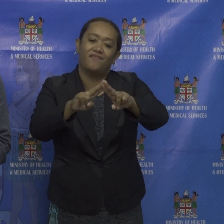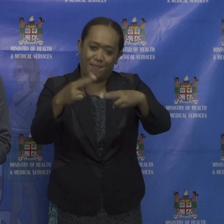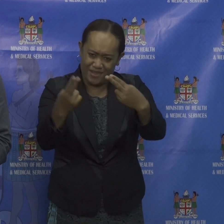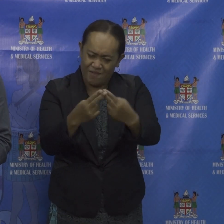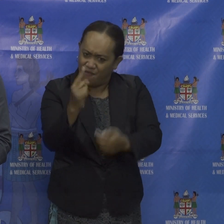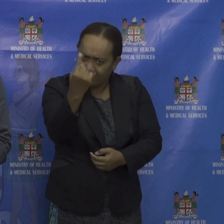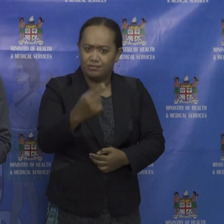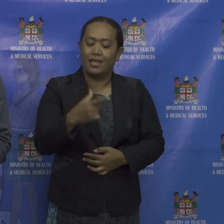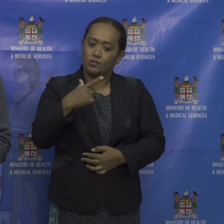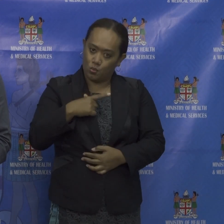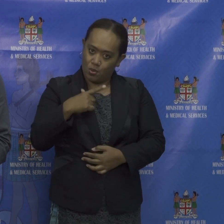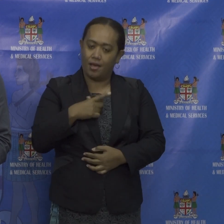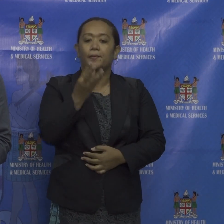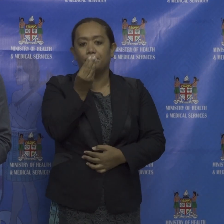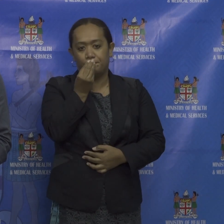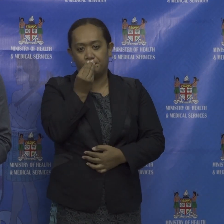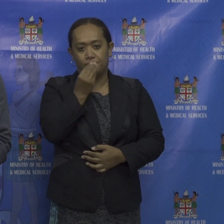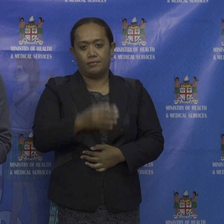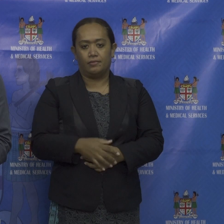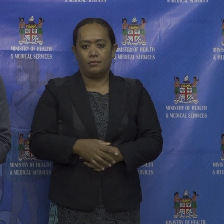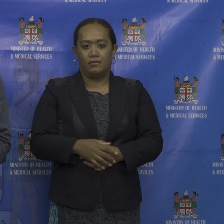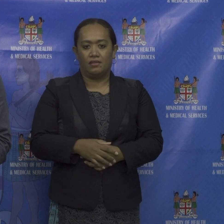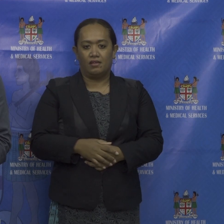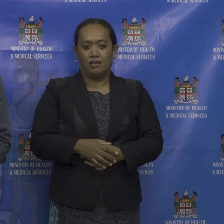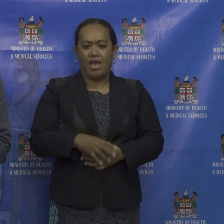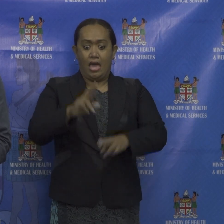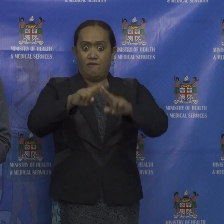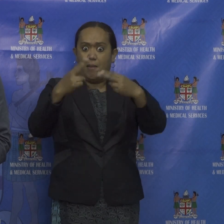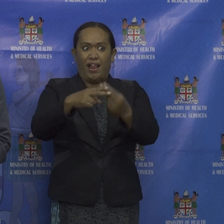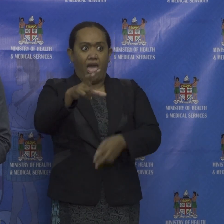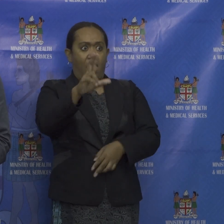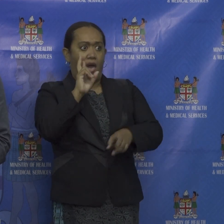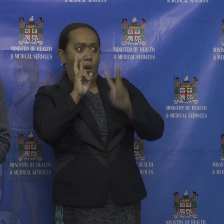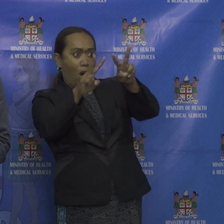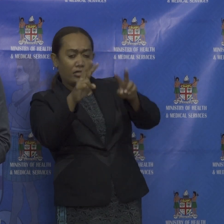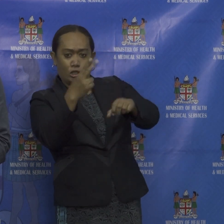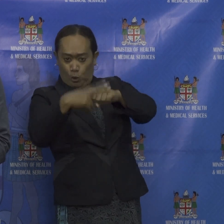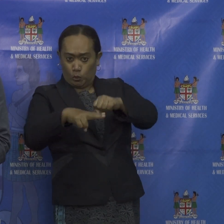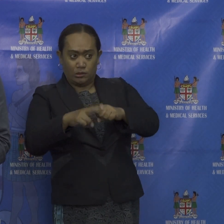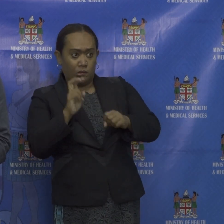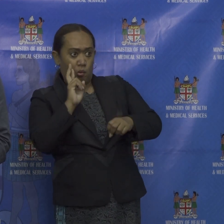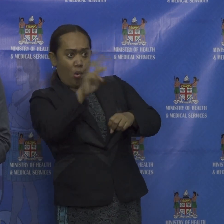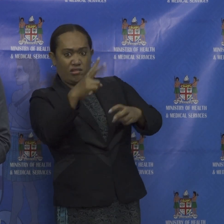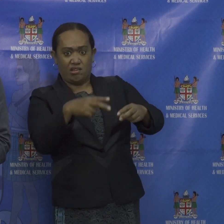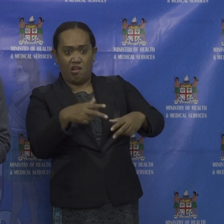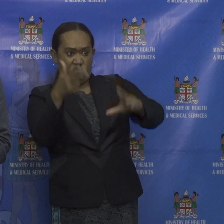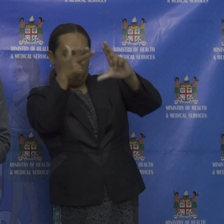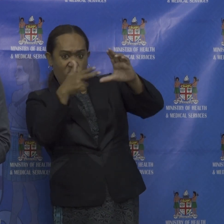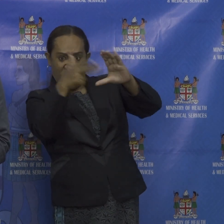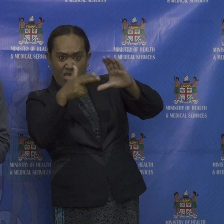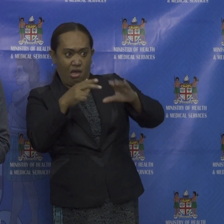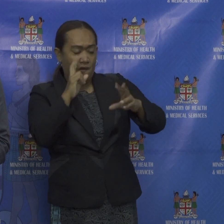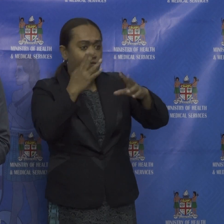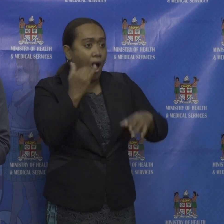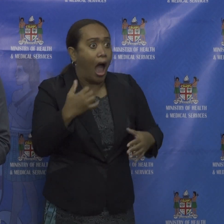members. No family should ever learn about the death of a loved one on the news or on social media